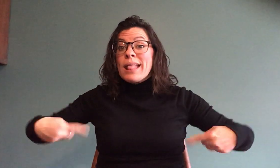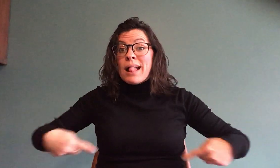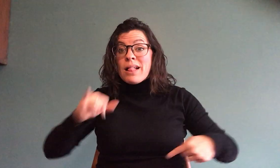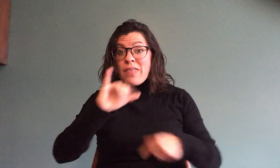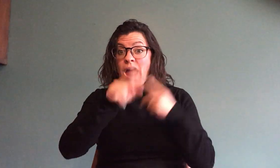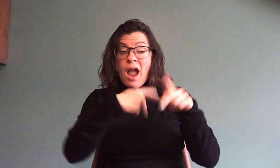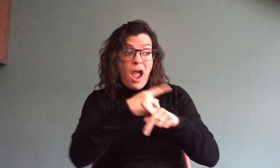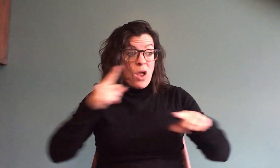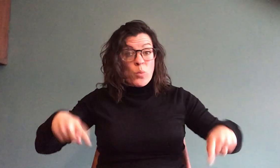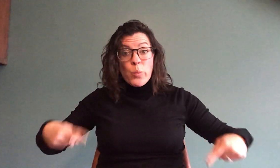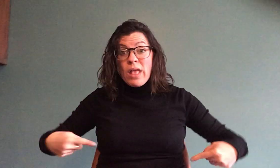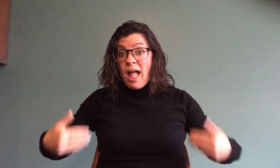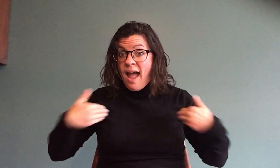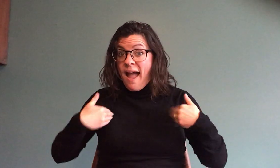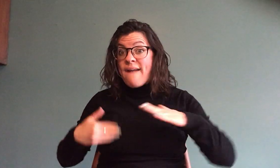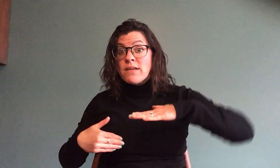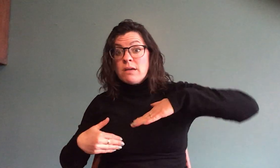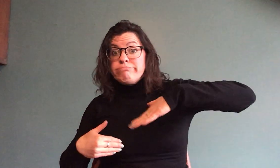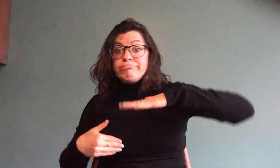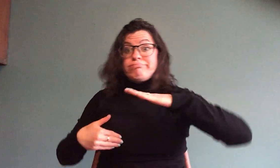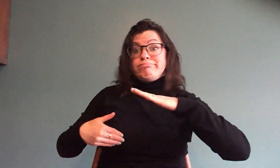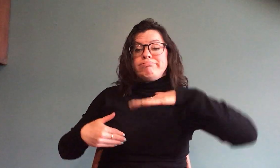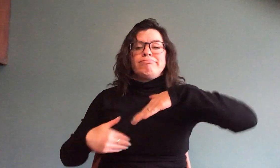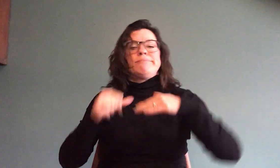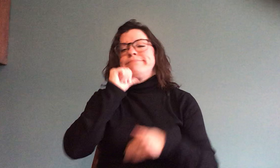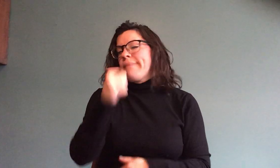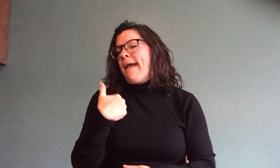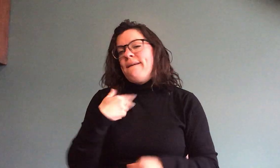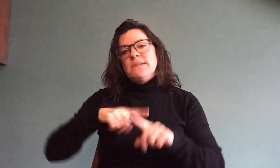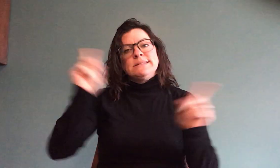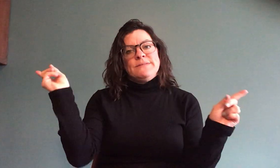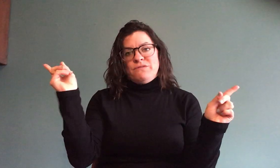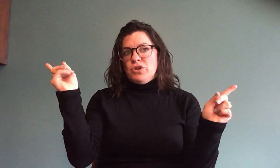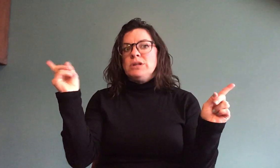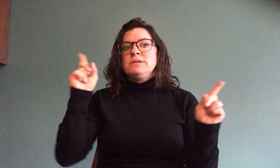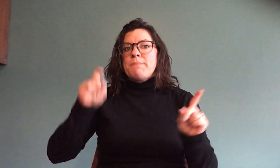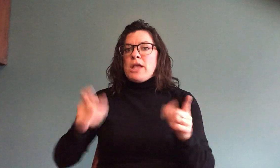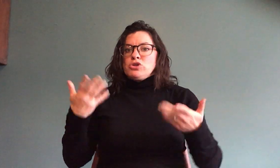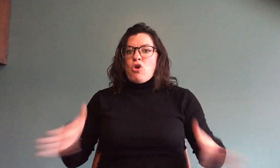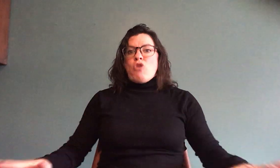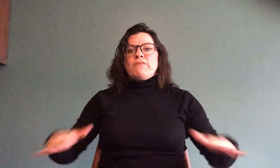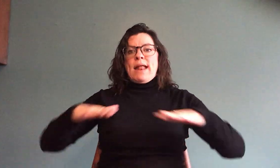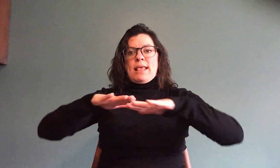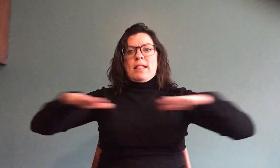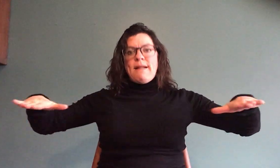So we got some tags here. Okay? What's the green tag say?